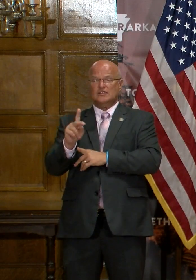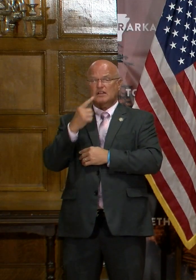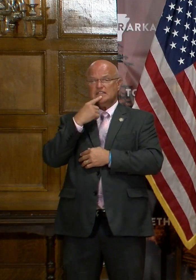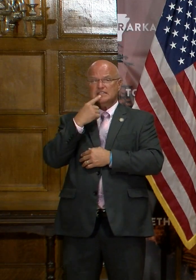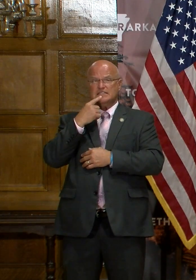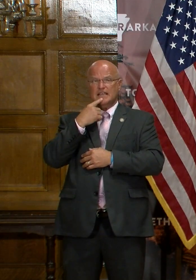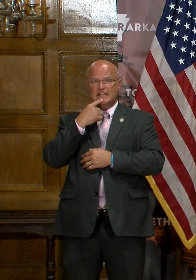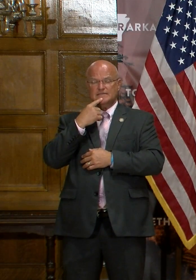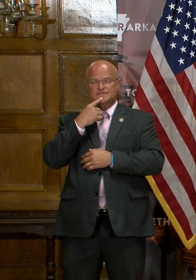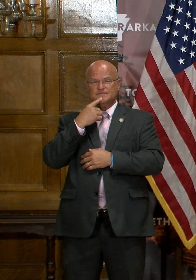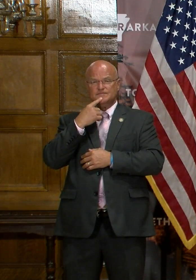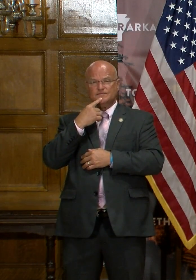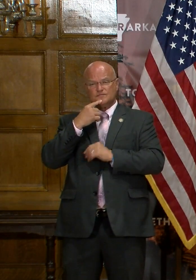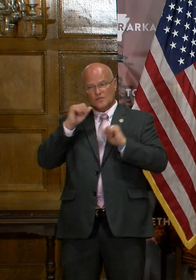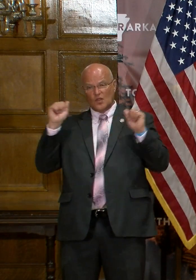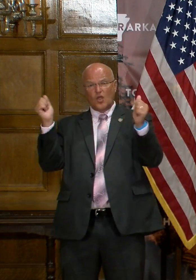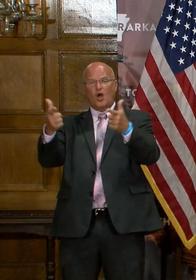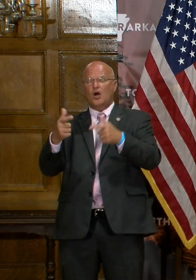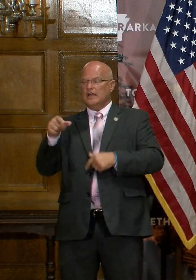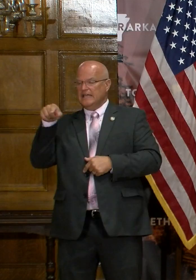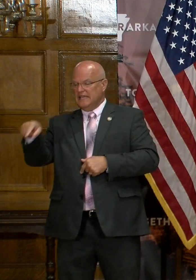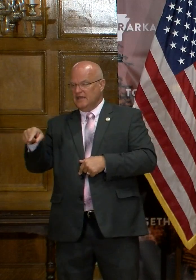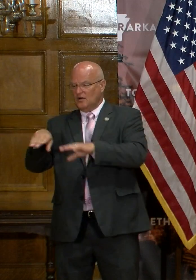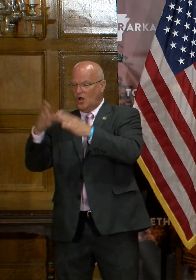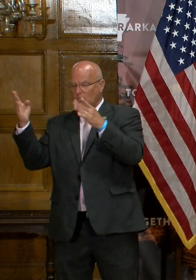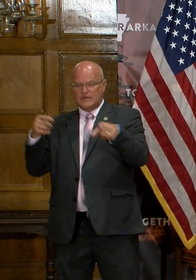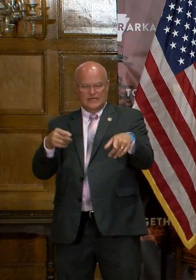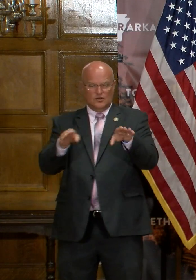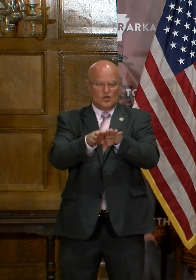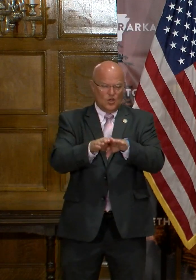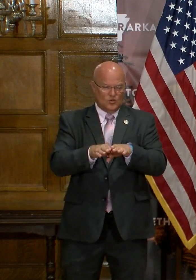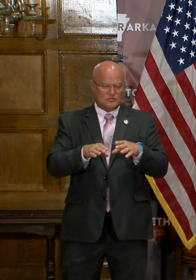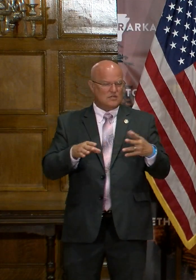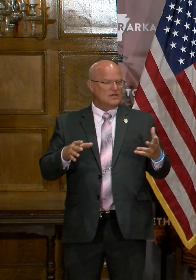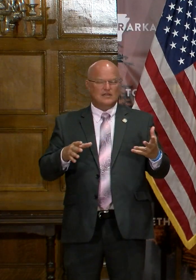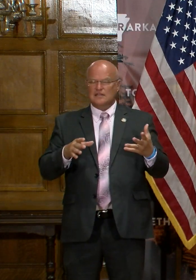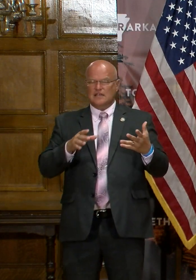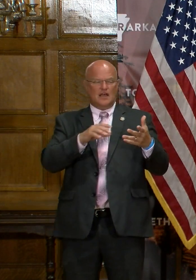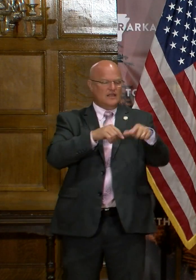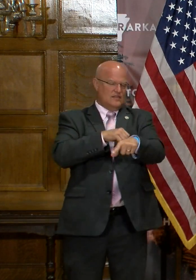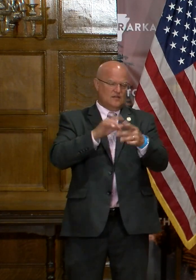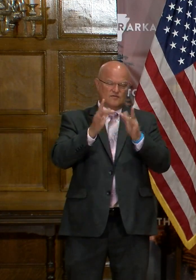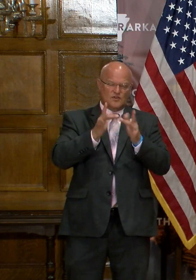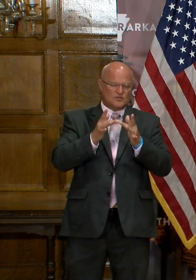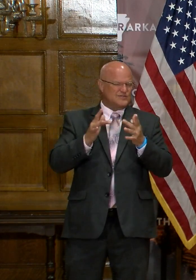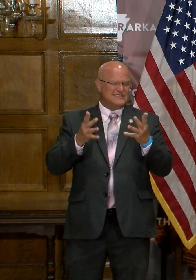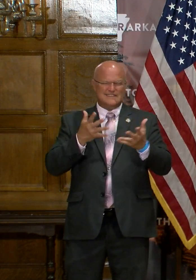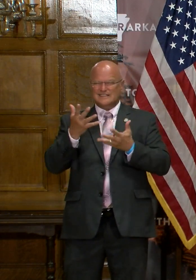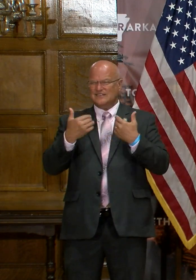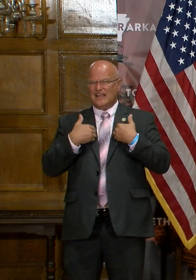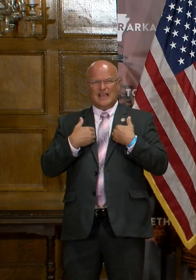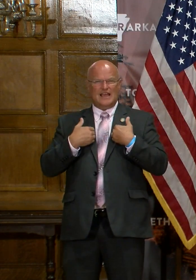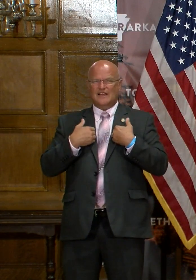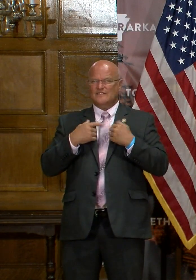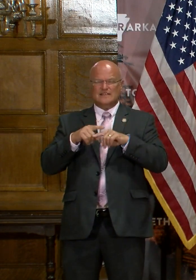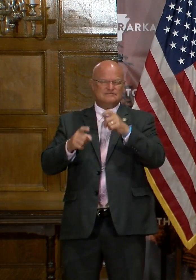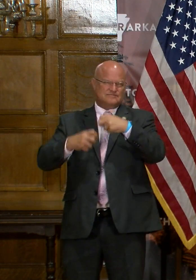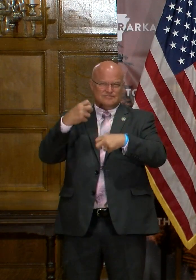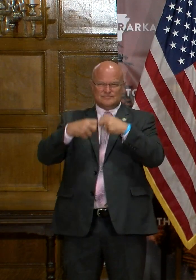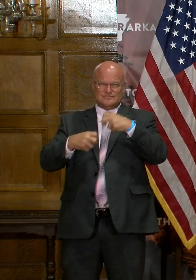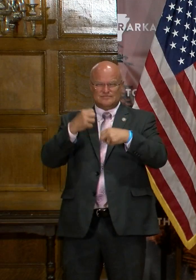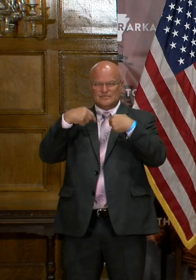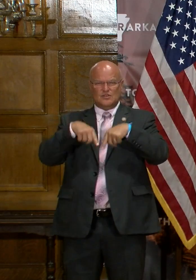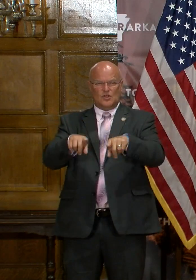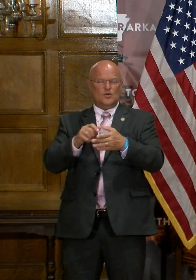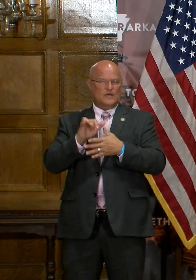to say we're going to open here and there, and others is just going to be virtual, and then you have a lot of issues that